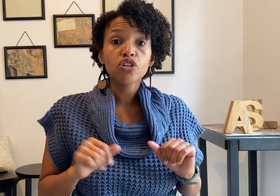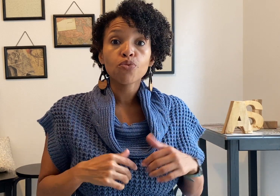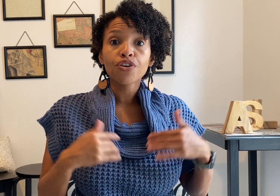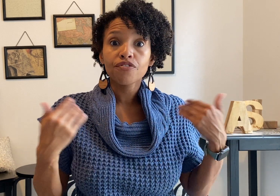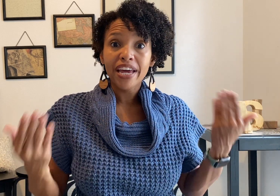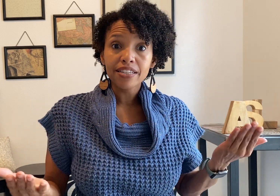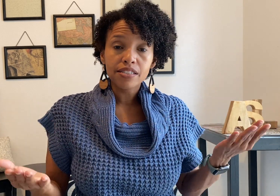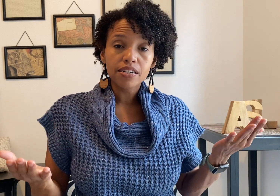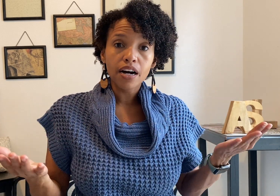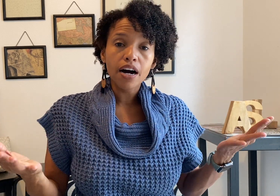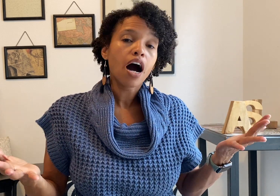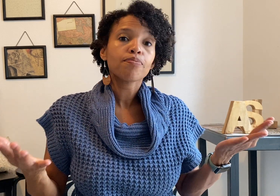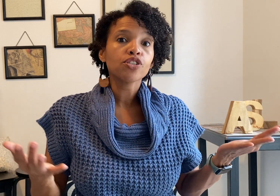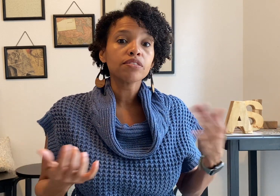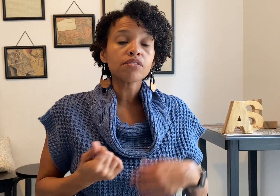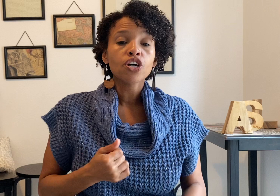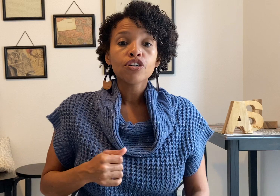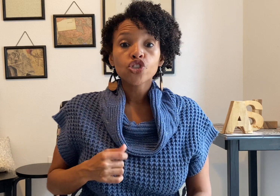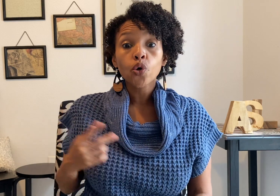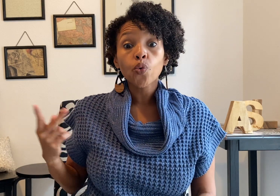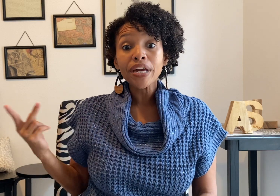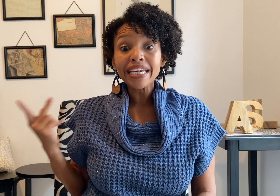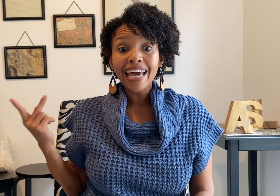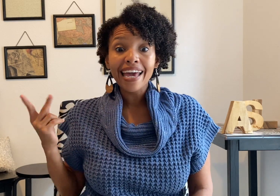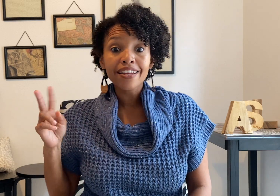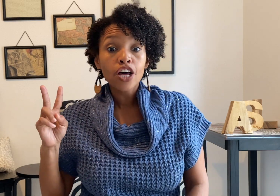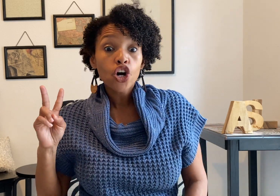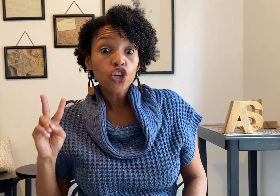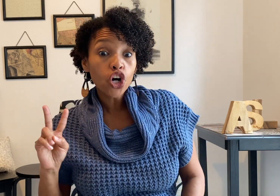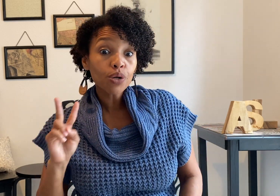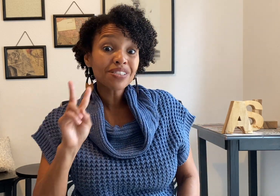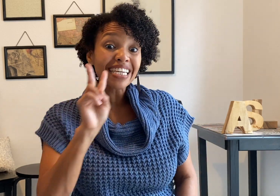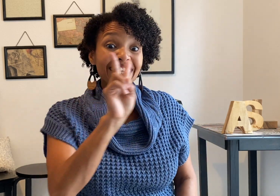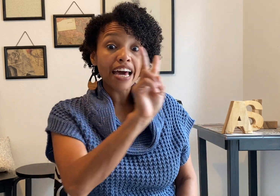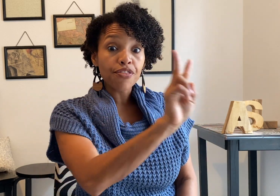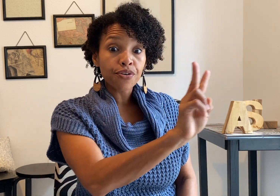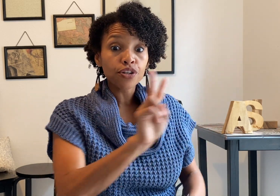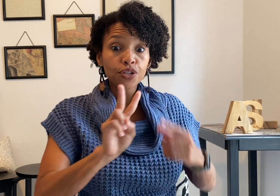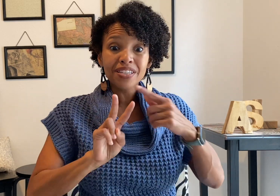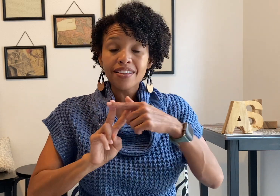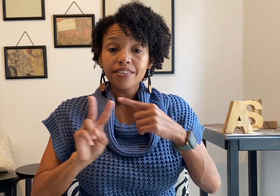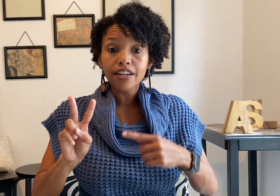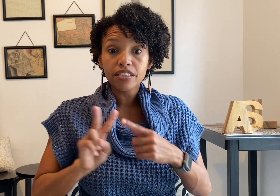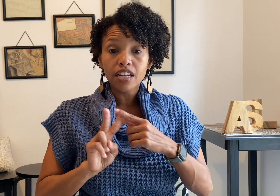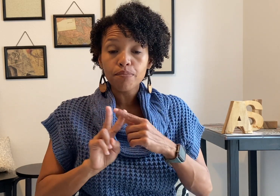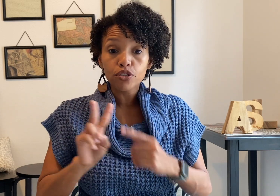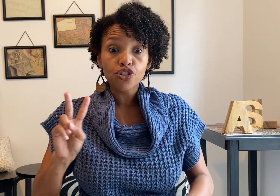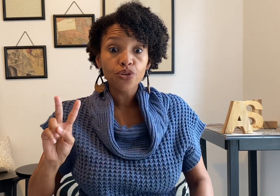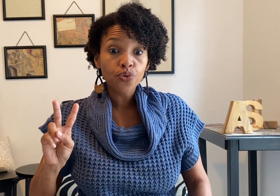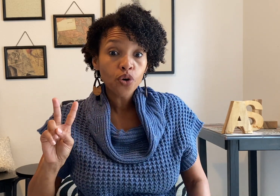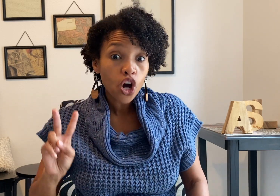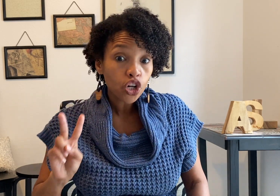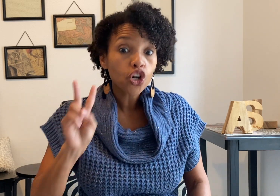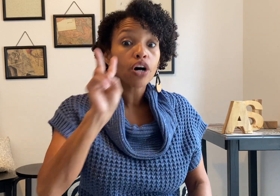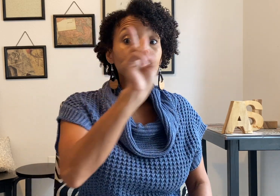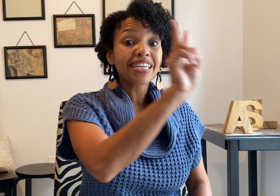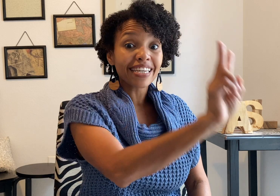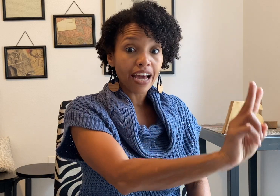more advanced options. So we can go together using the number 2, go together